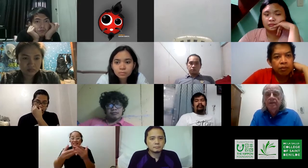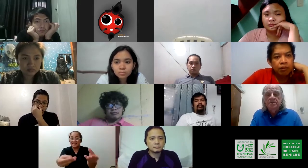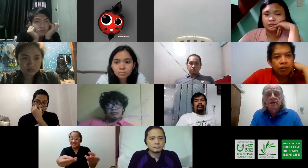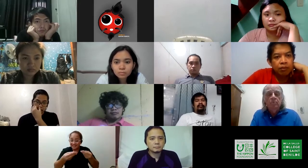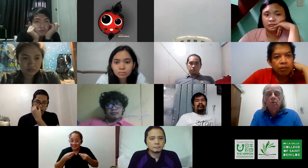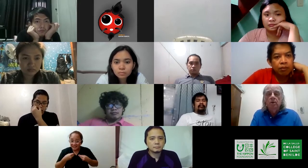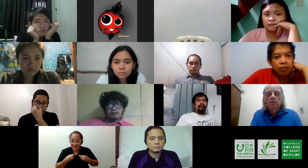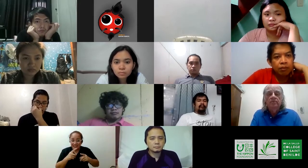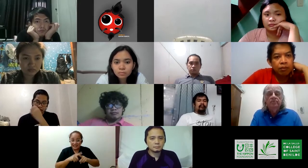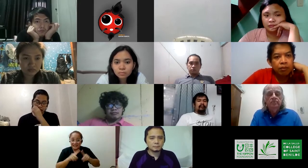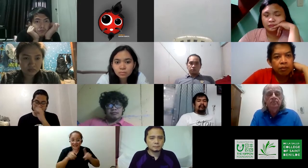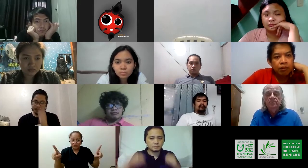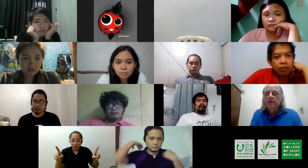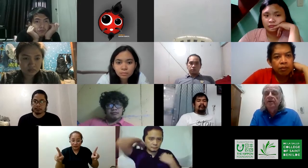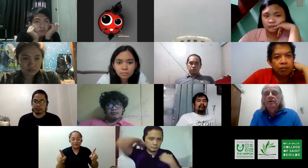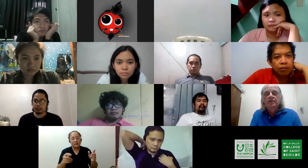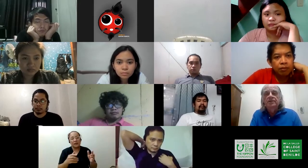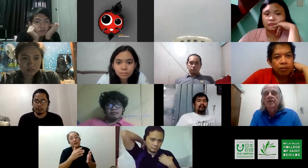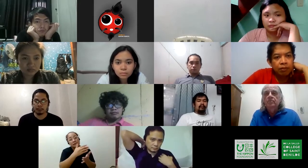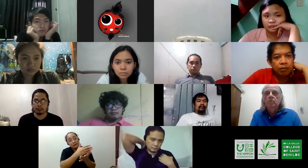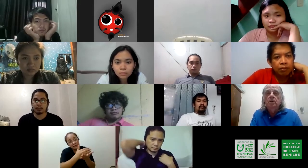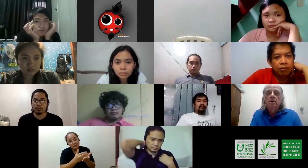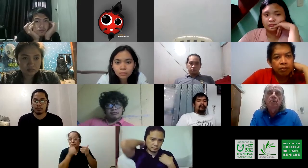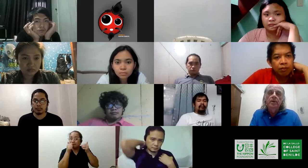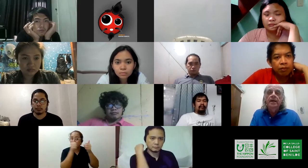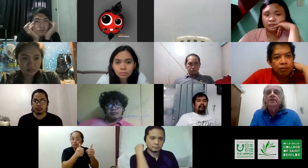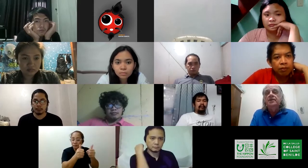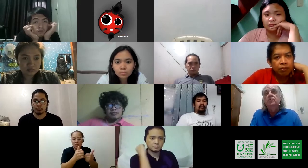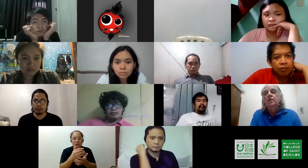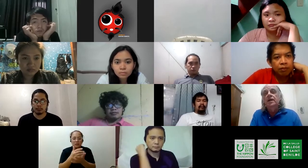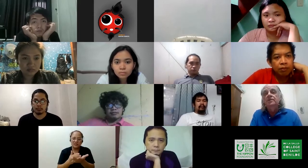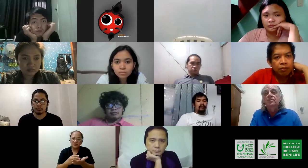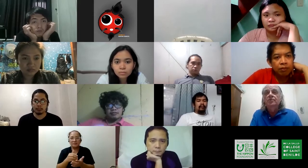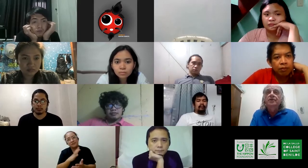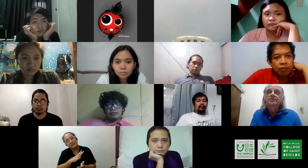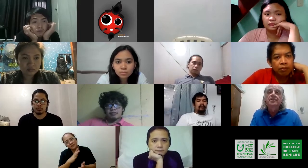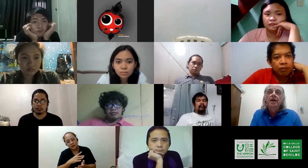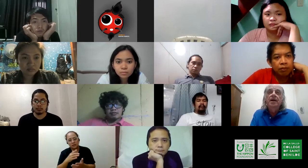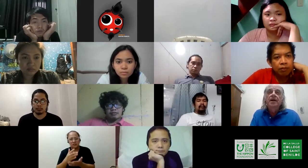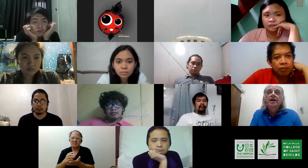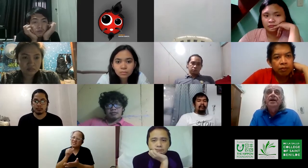Some were very good, some were okay, some were not so good.